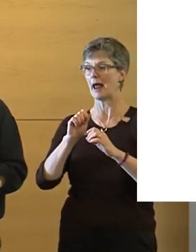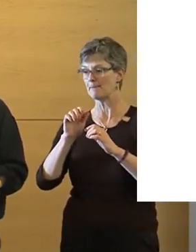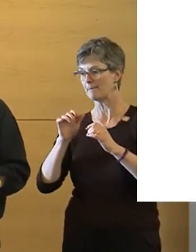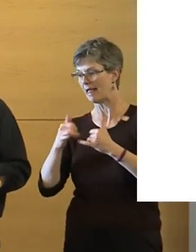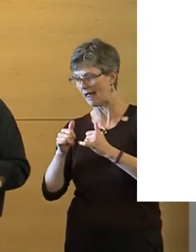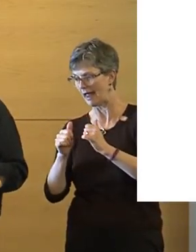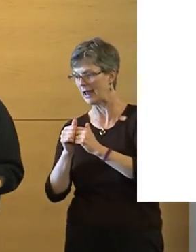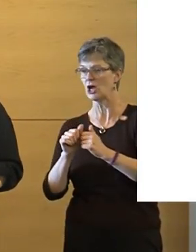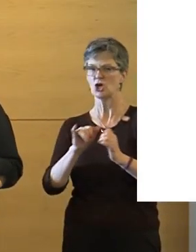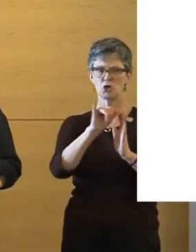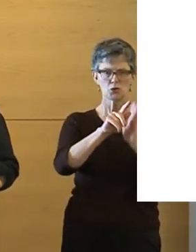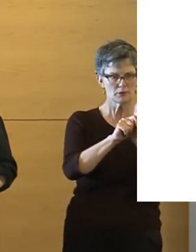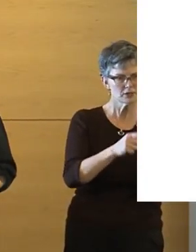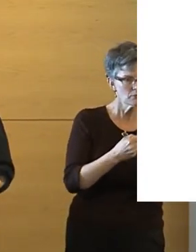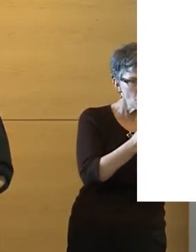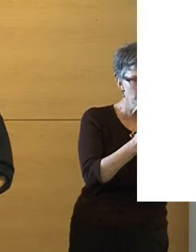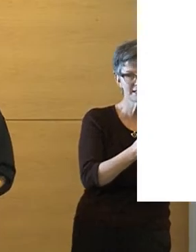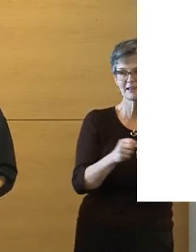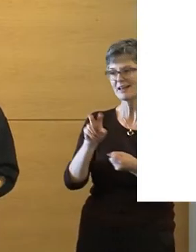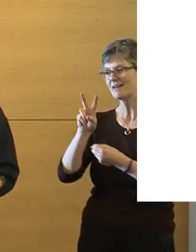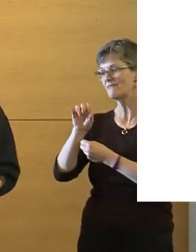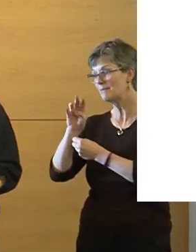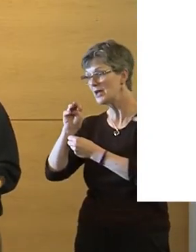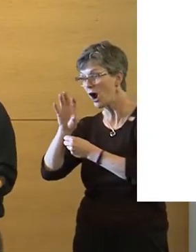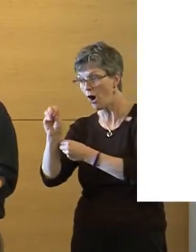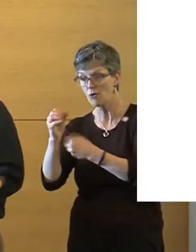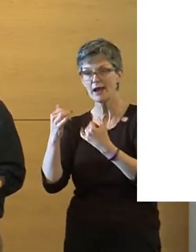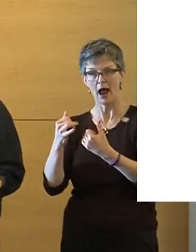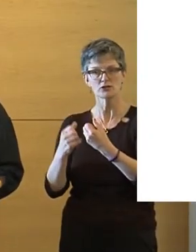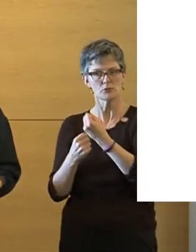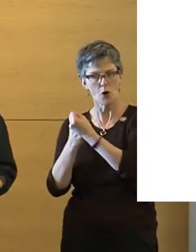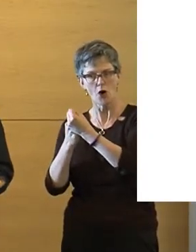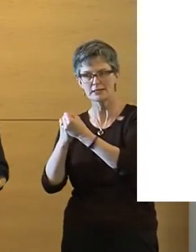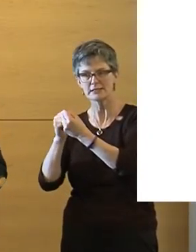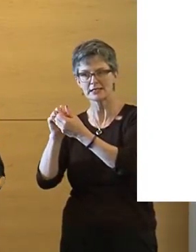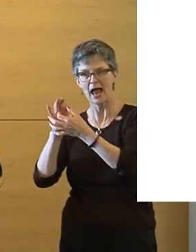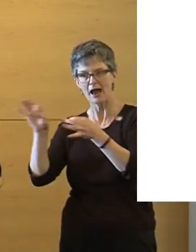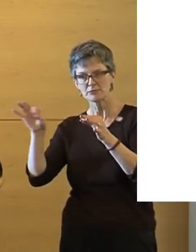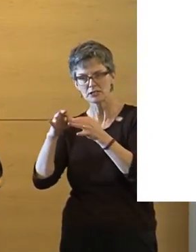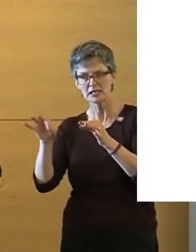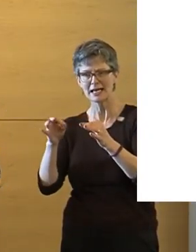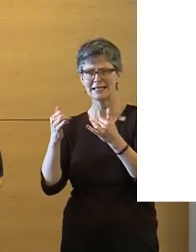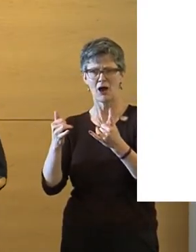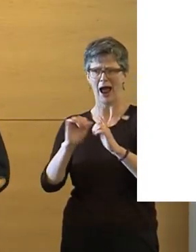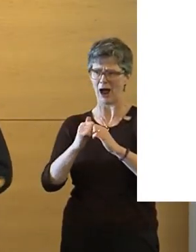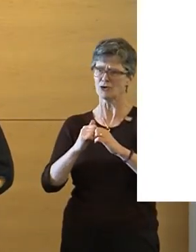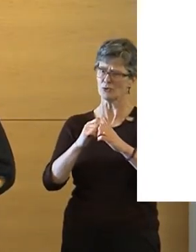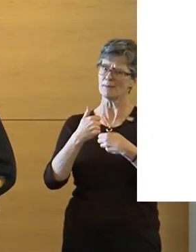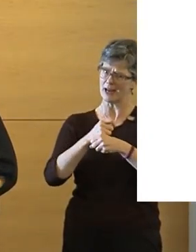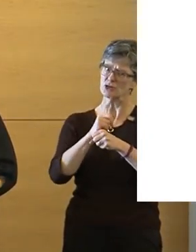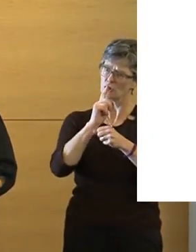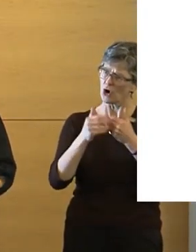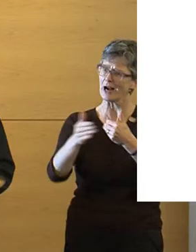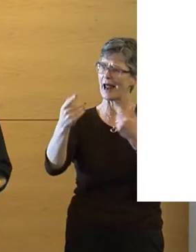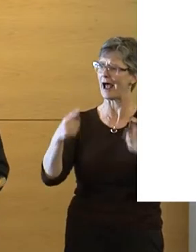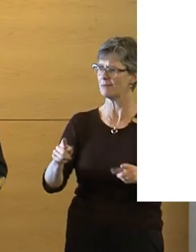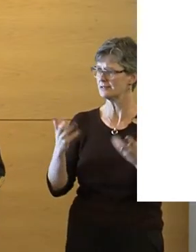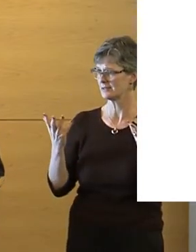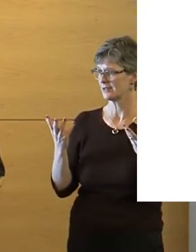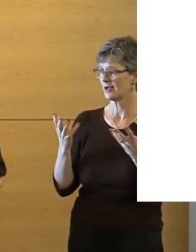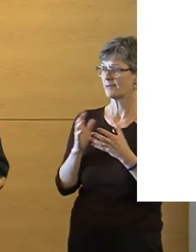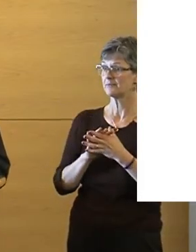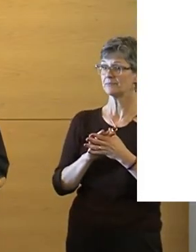software and operating systems that support captioning video, that you can play video in all